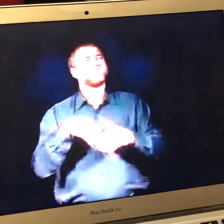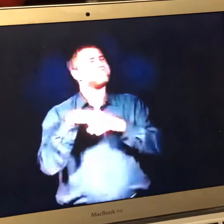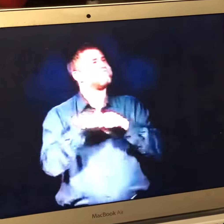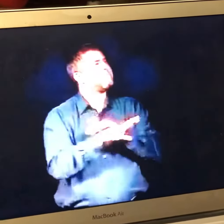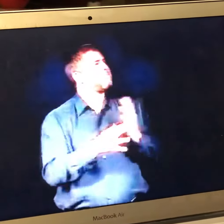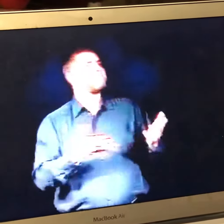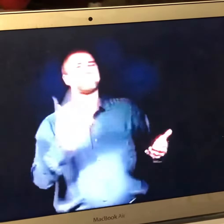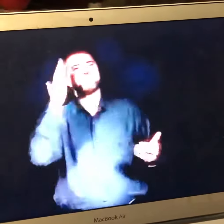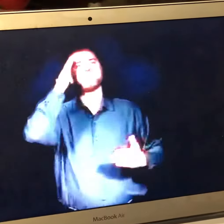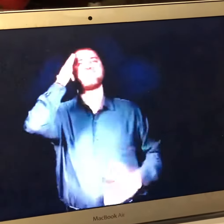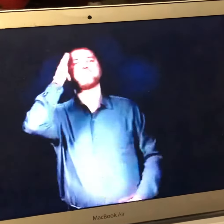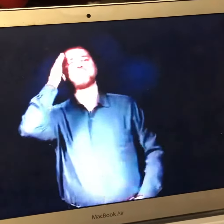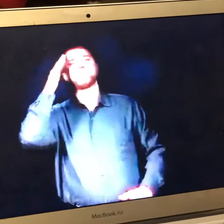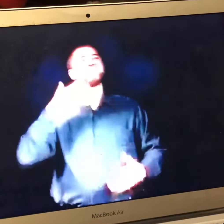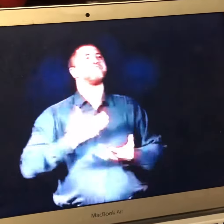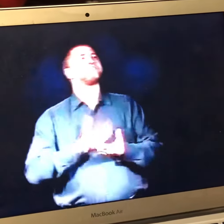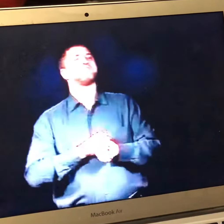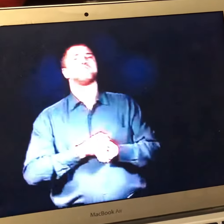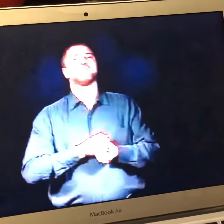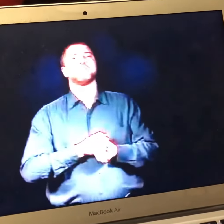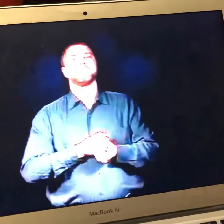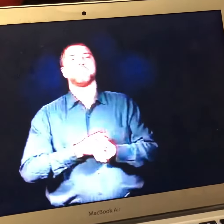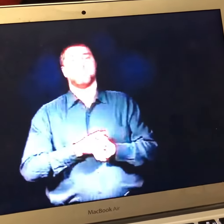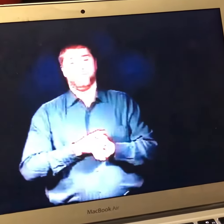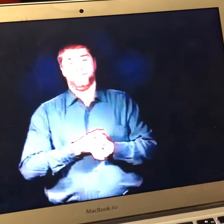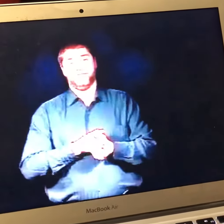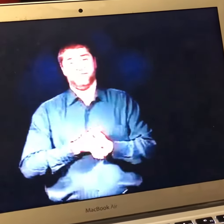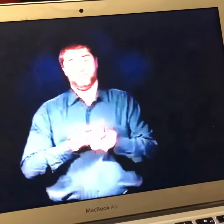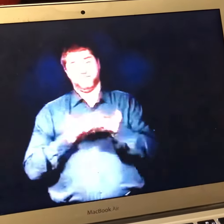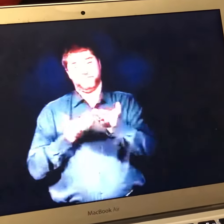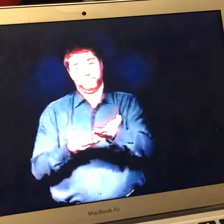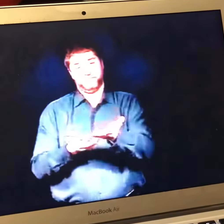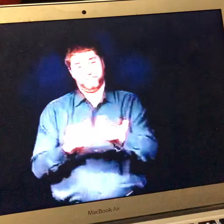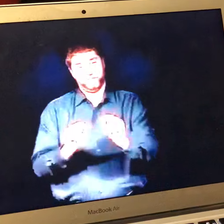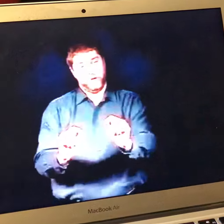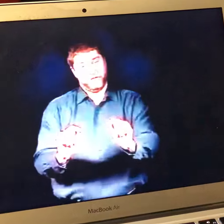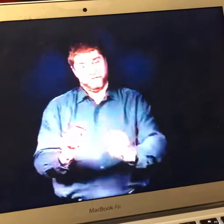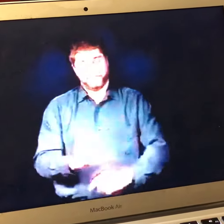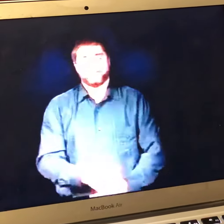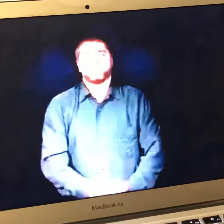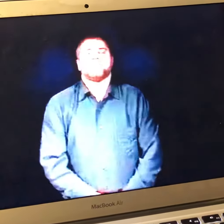And when they have their appointment, they will be confident and know what is going on.